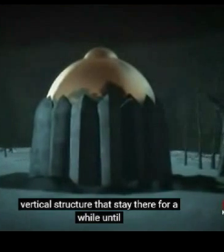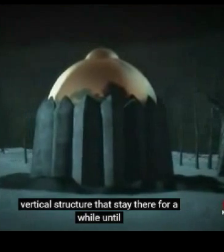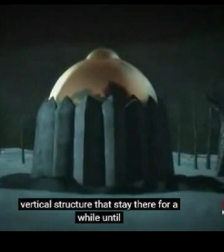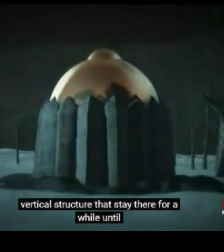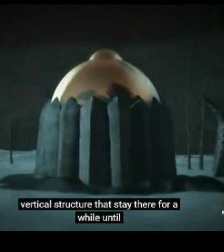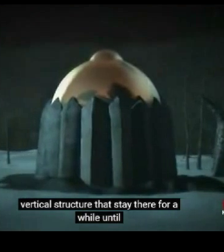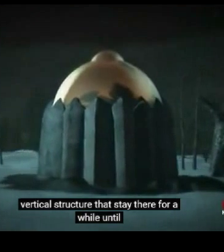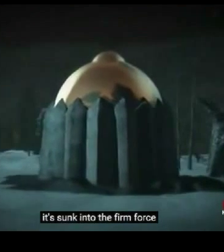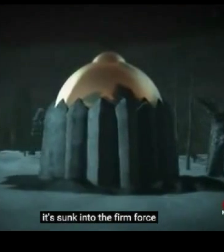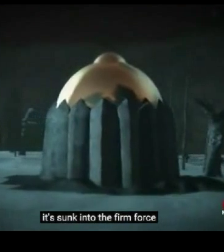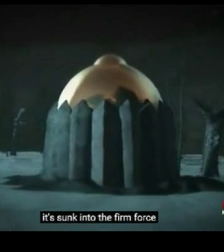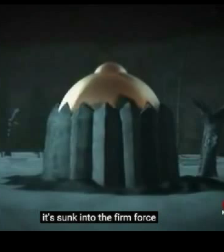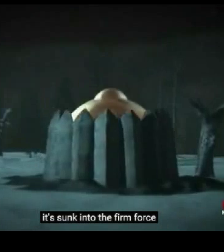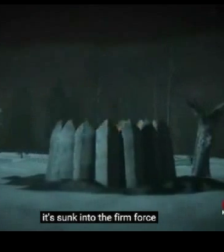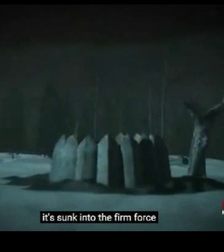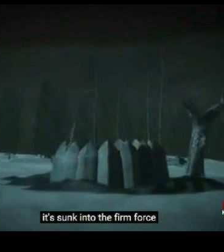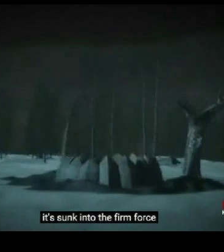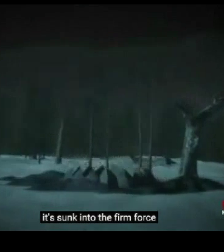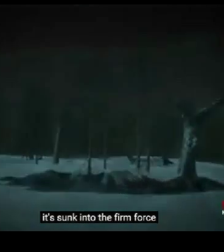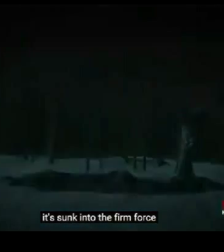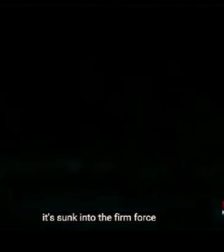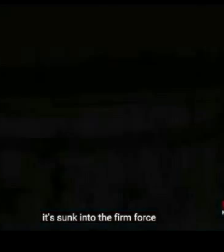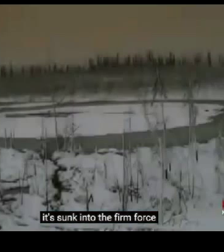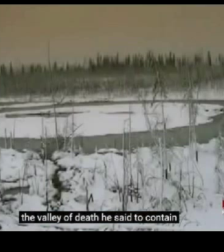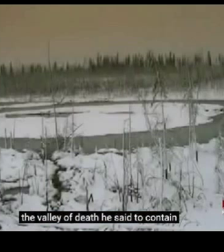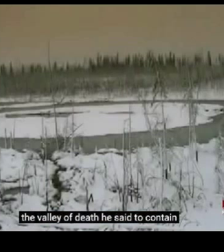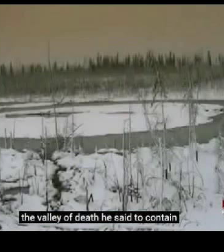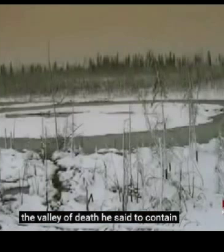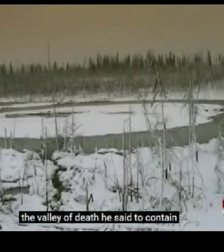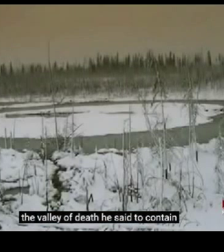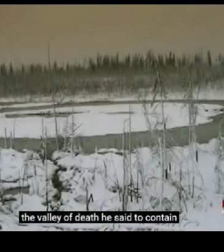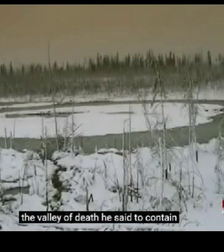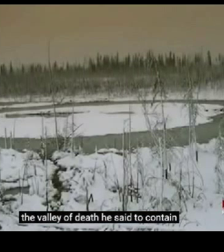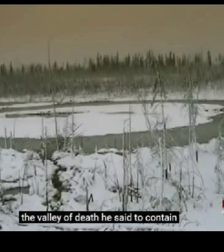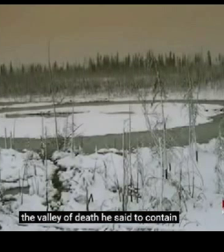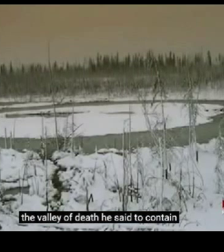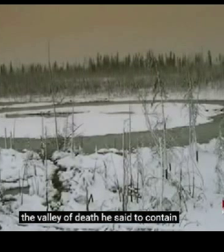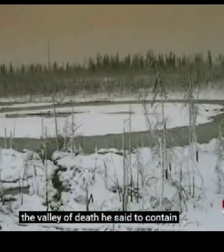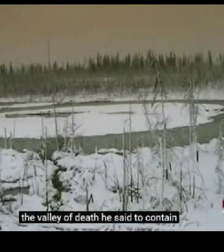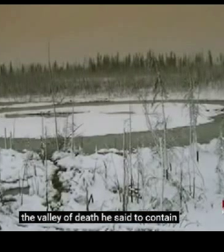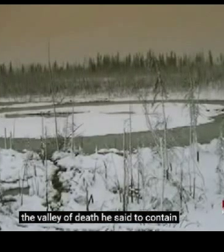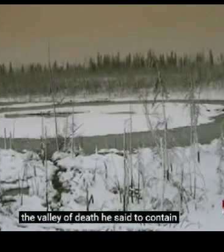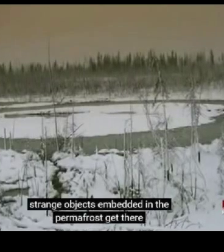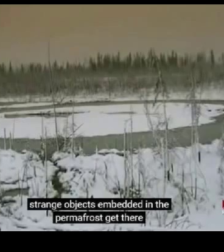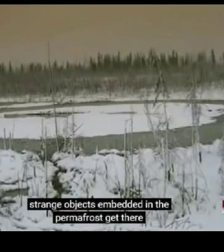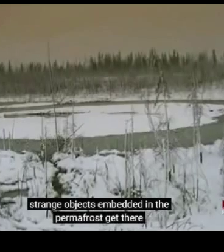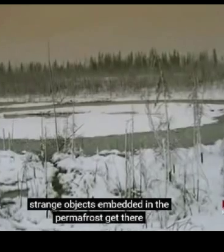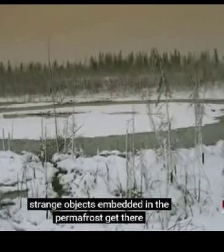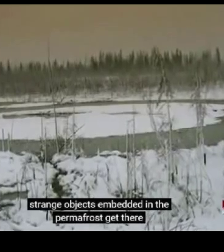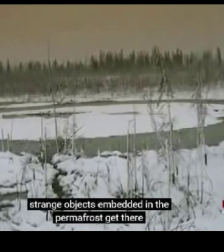And when everything cleared out, the locals found a vertical structure that stayed